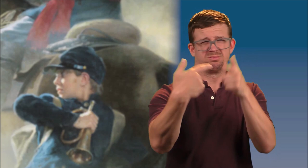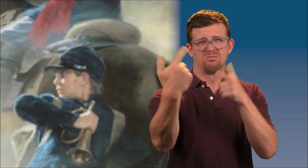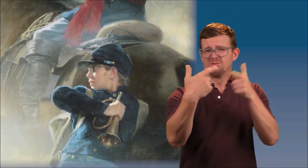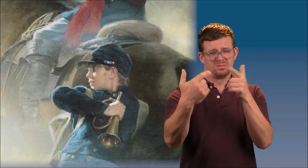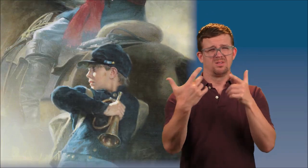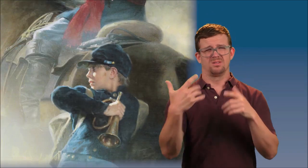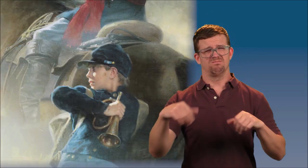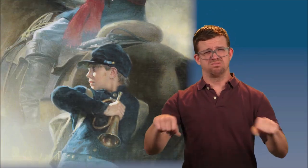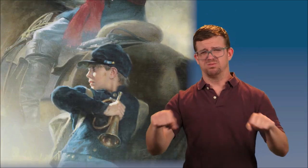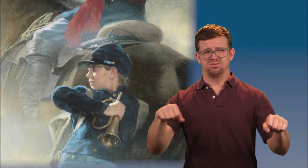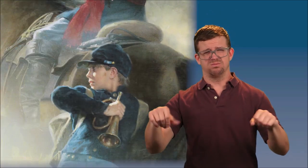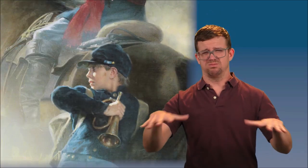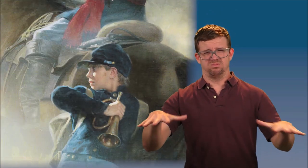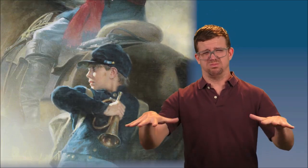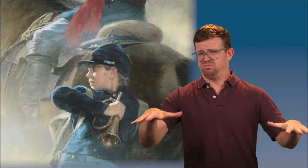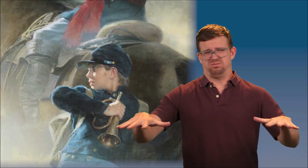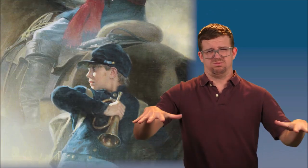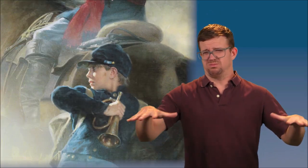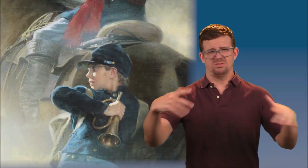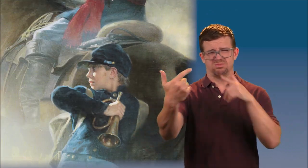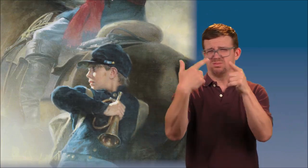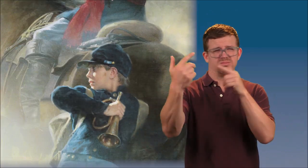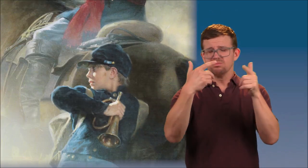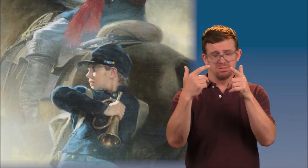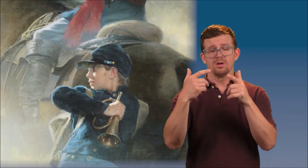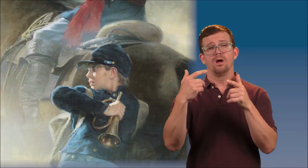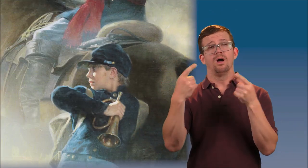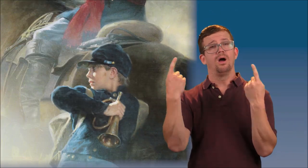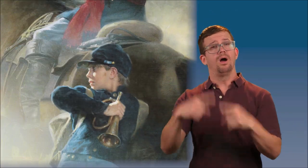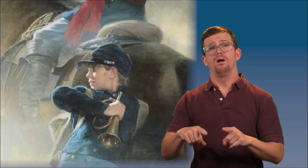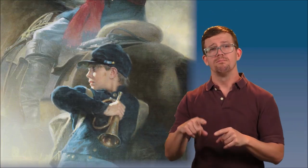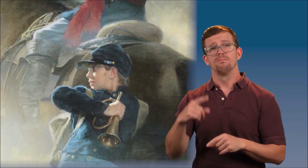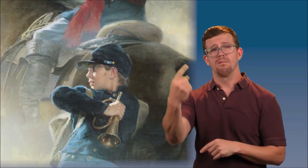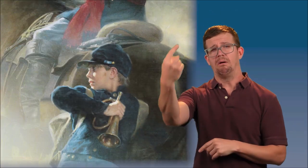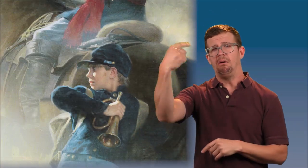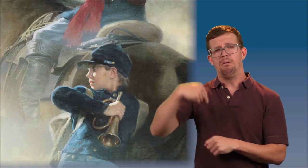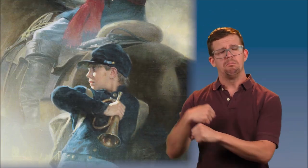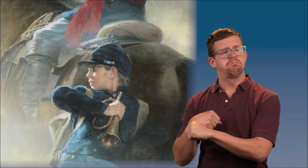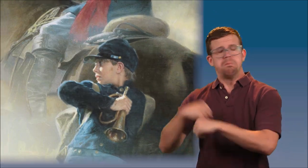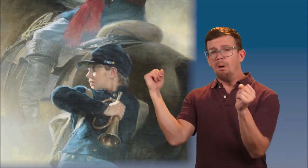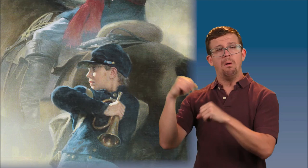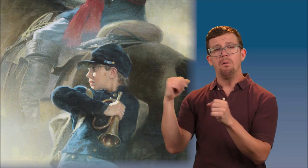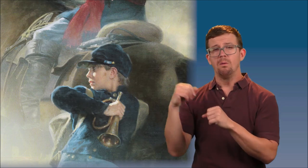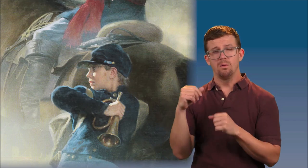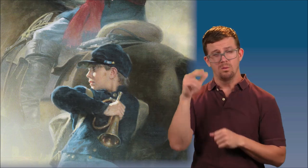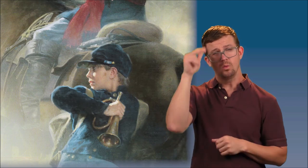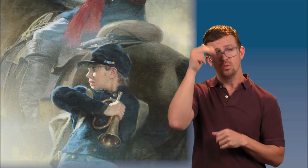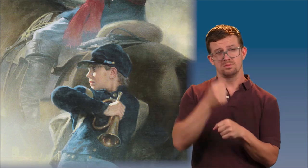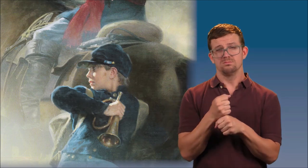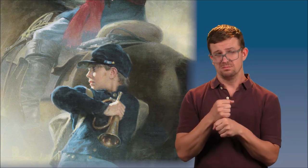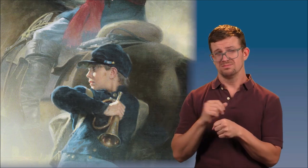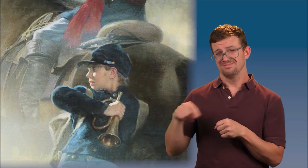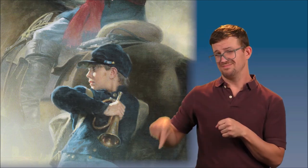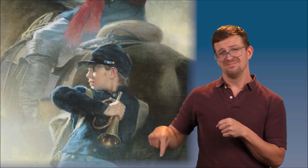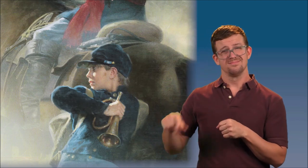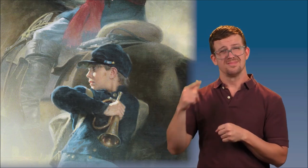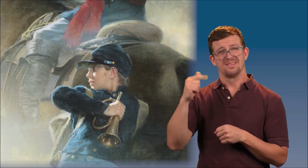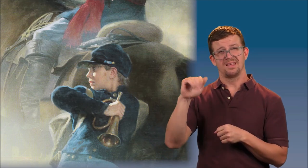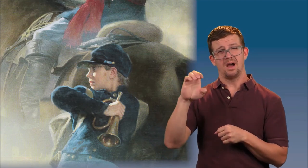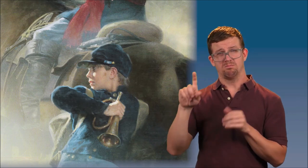Shells exploded everywhere. The deafening blast knocked Gabe off balance, he grabbed